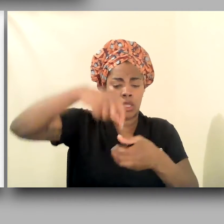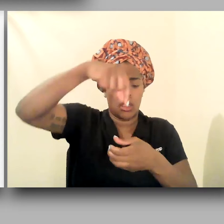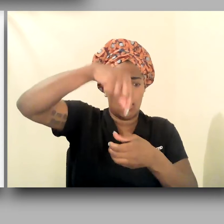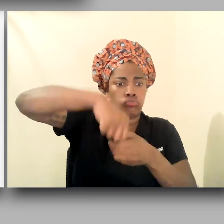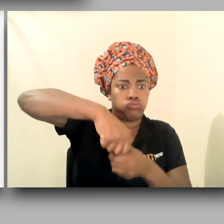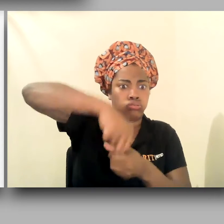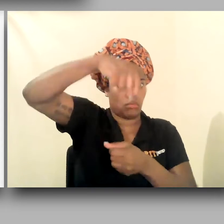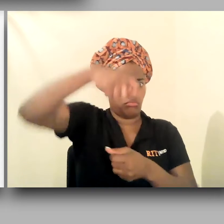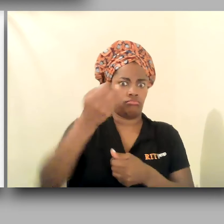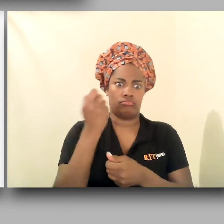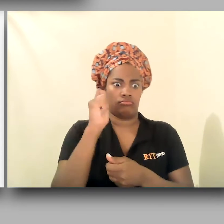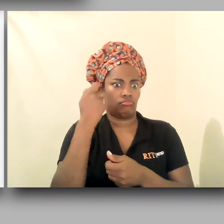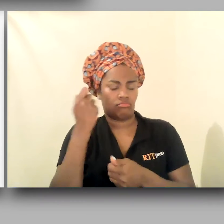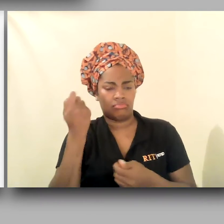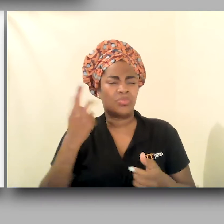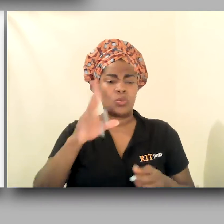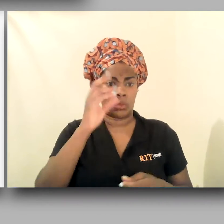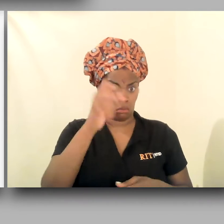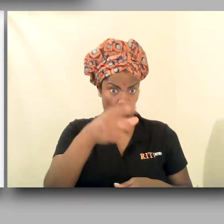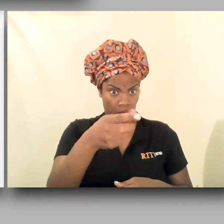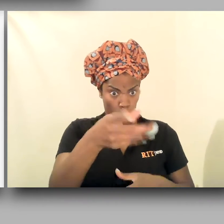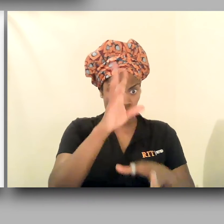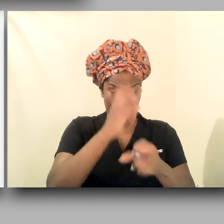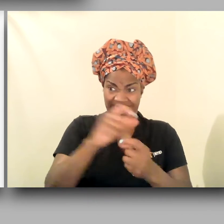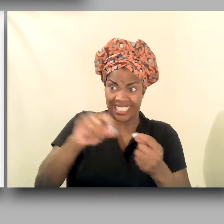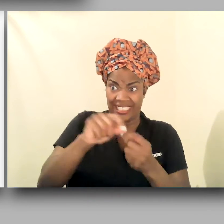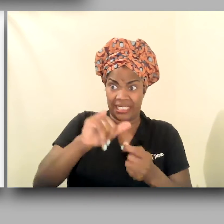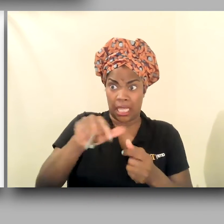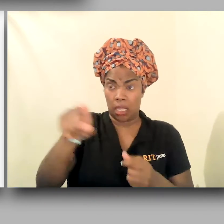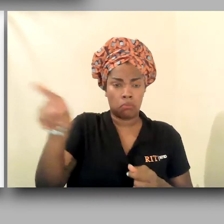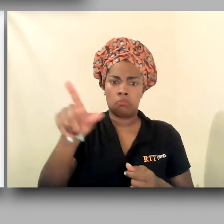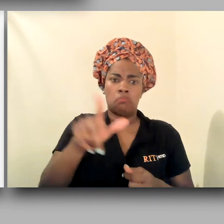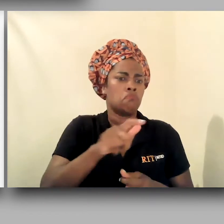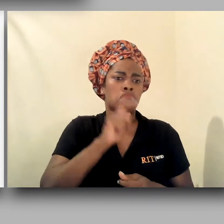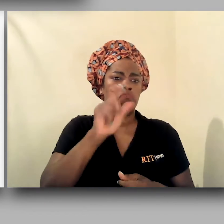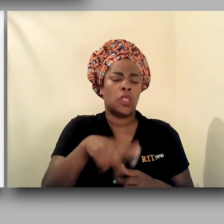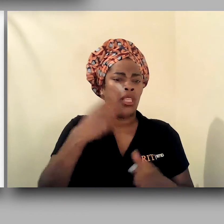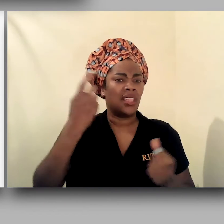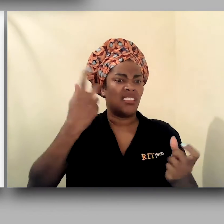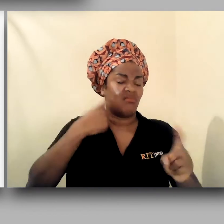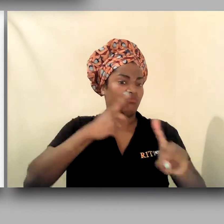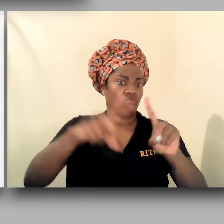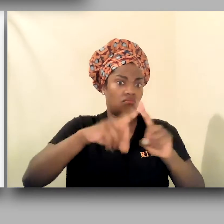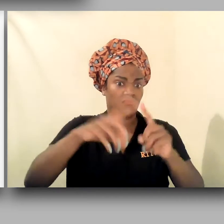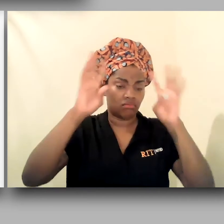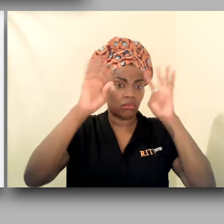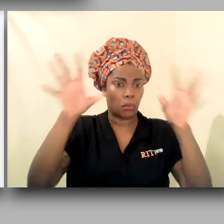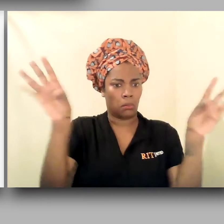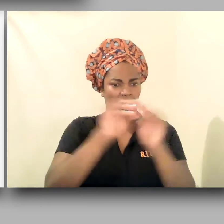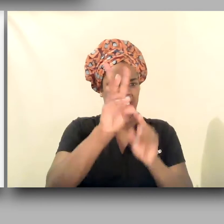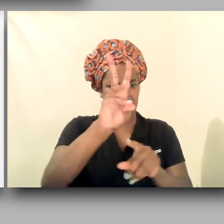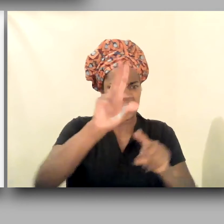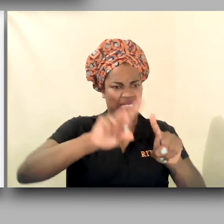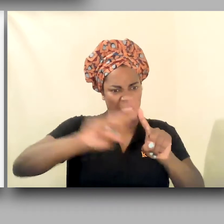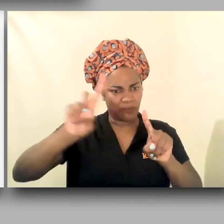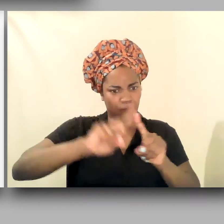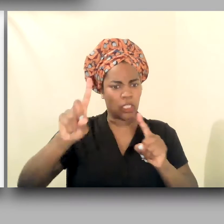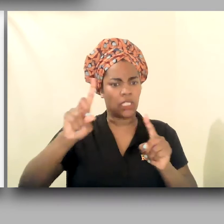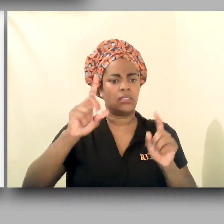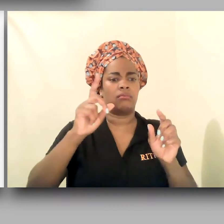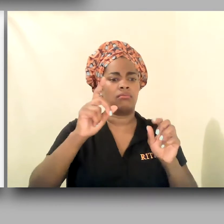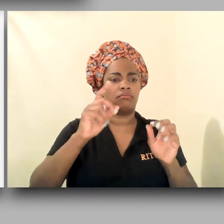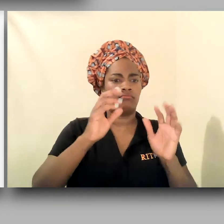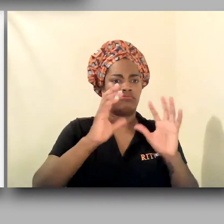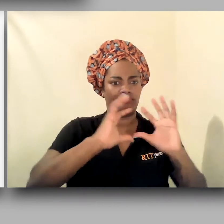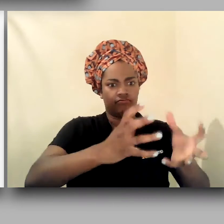everything to put together to make a pencil sharpener. So you'll have a total of 6 different projects.